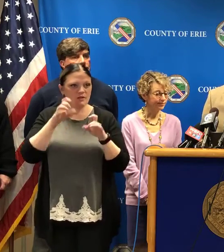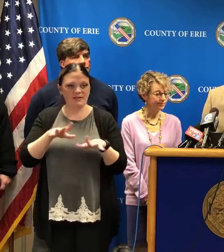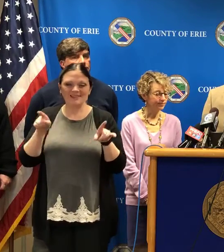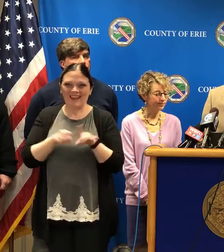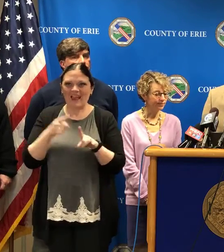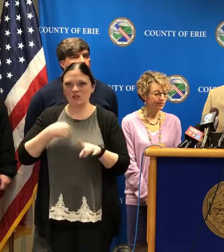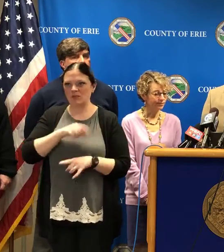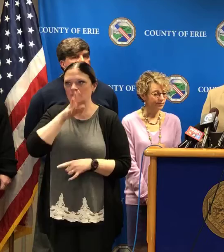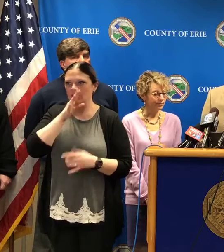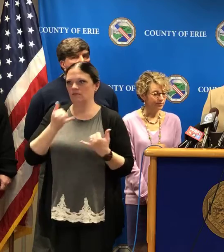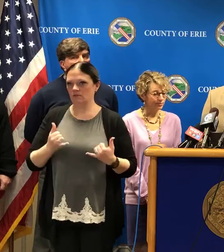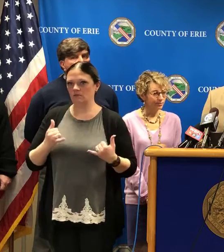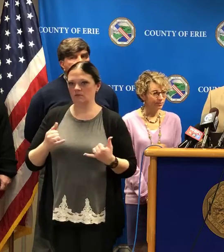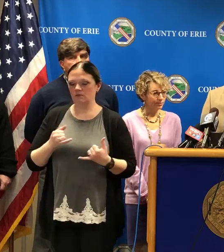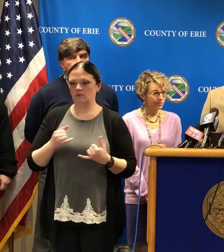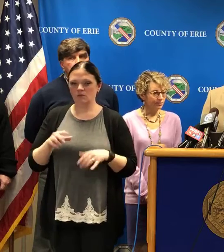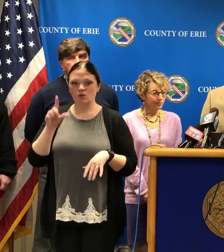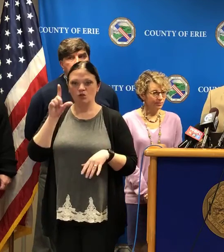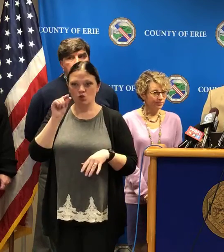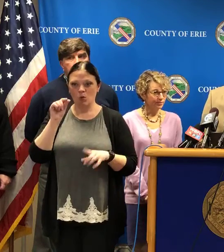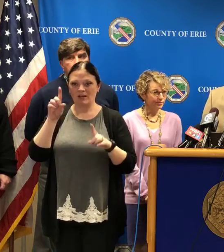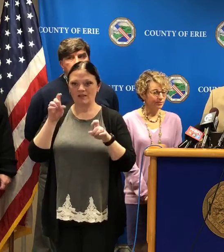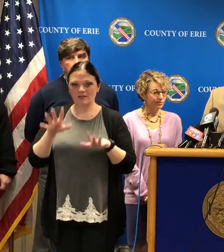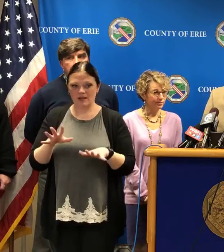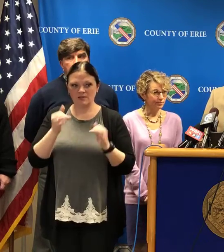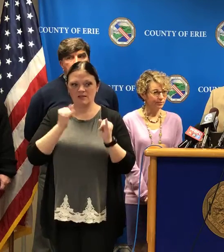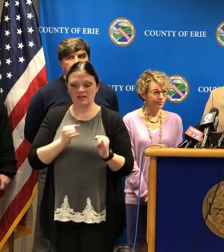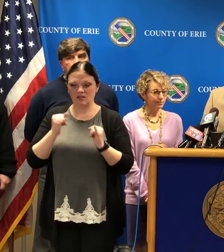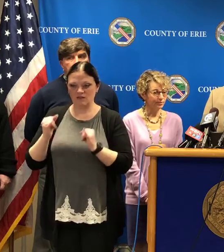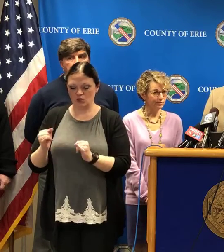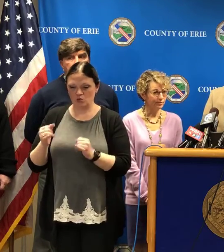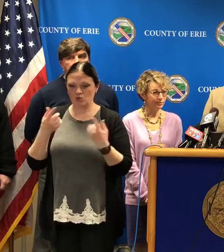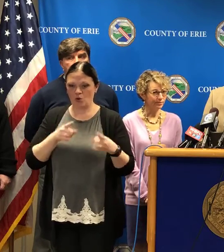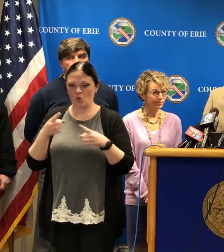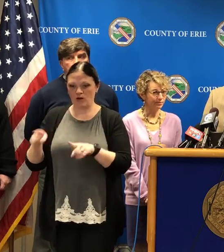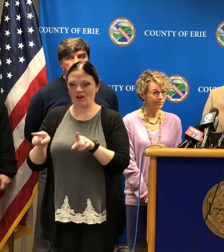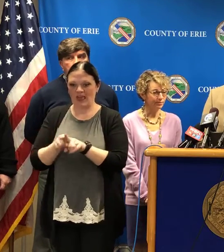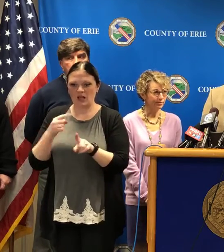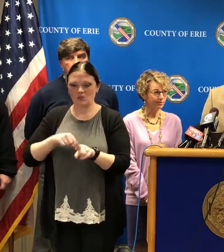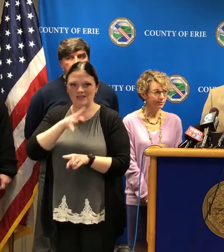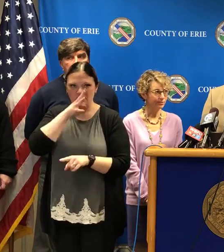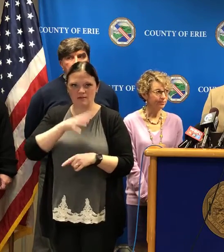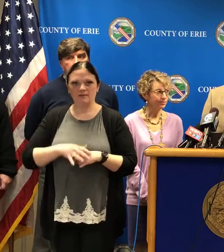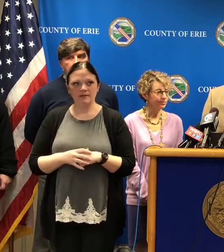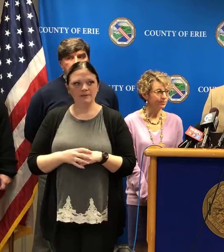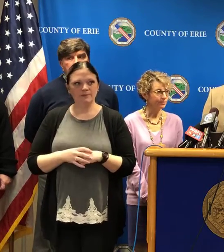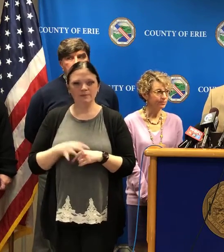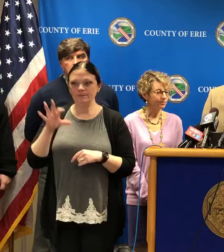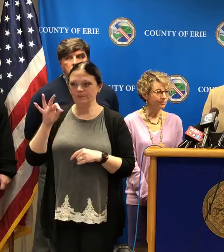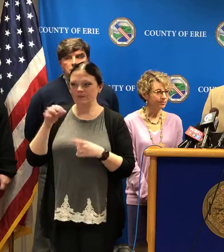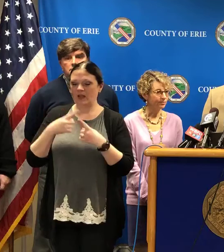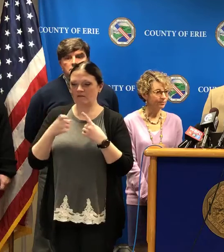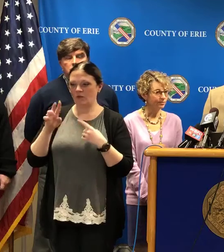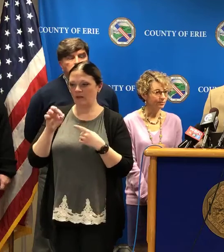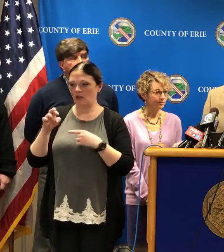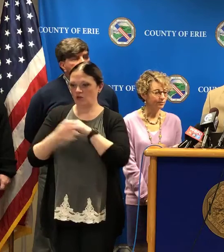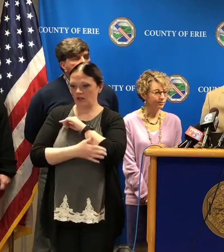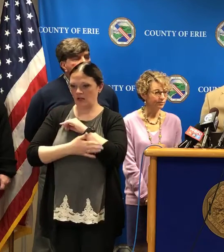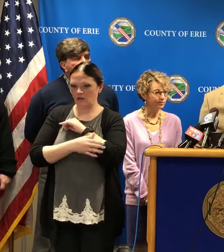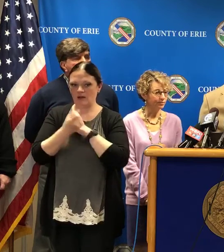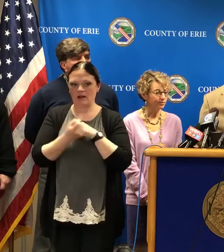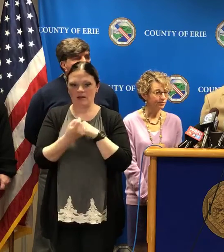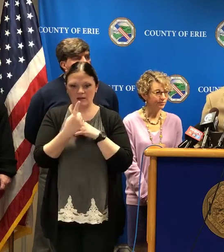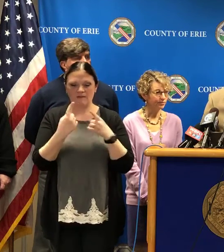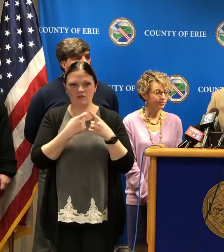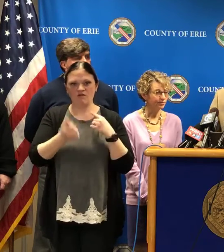speak. There's actually 20 tests of individuals that are going on as we speak, 9 from Erie County, 11 from